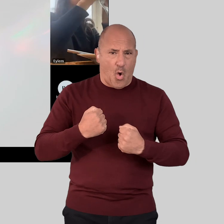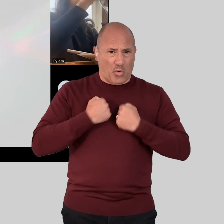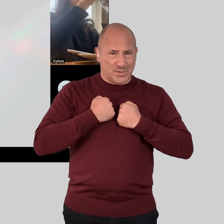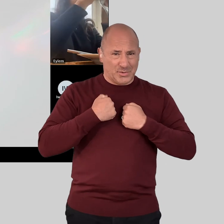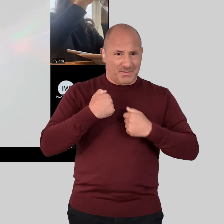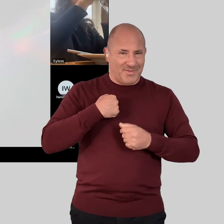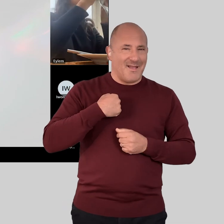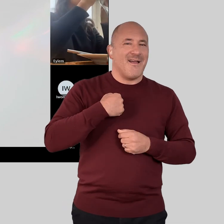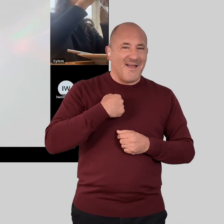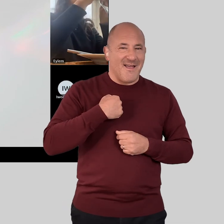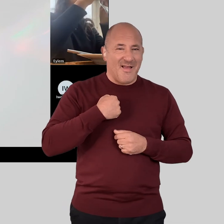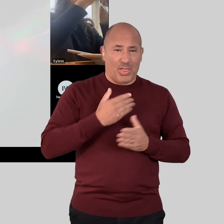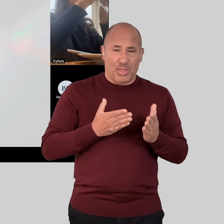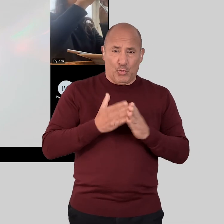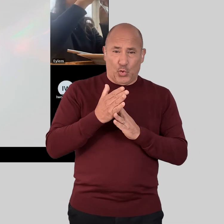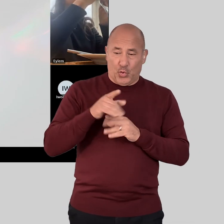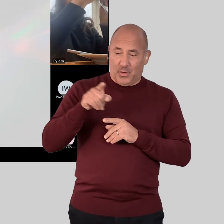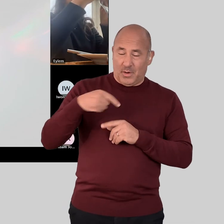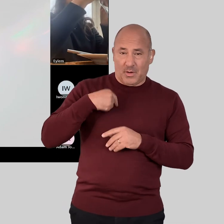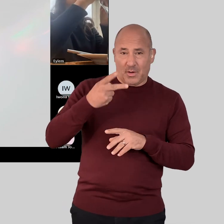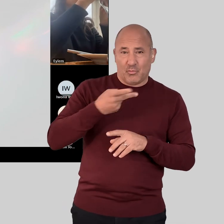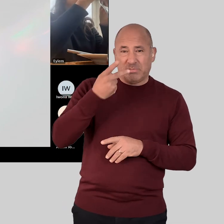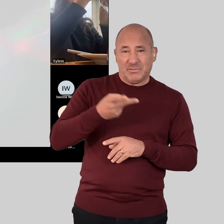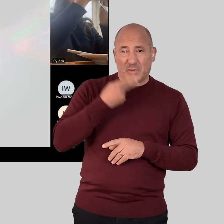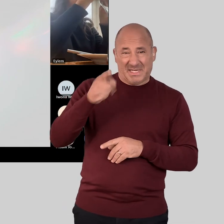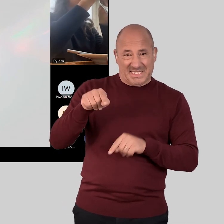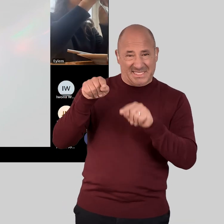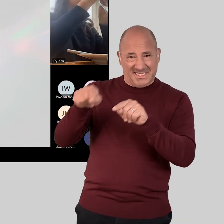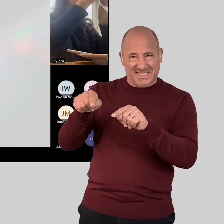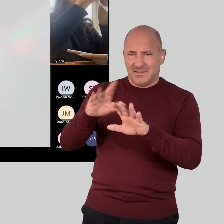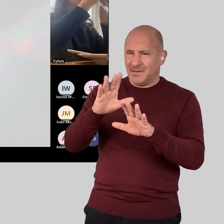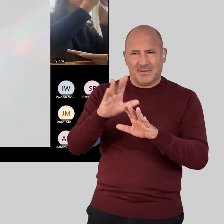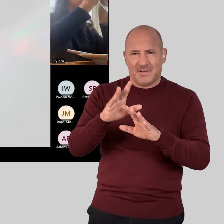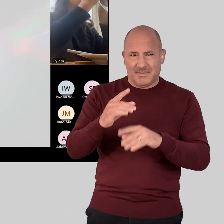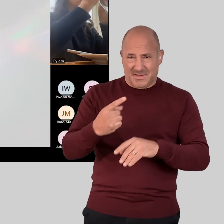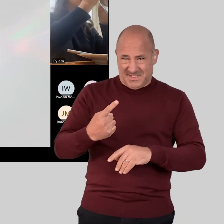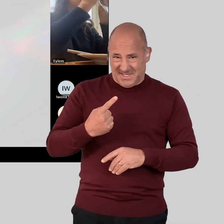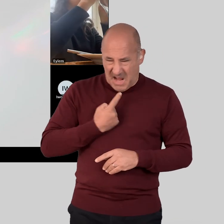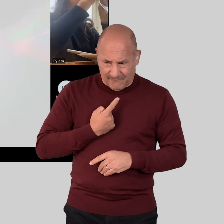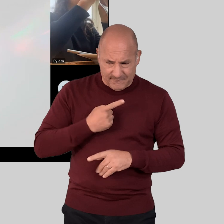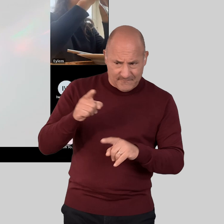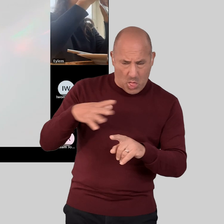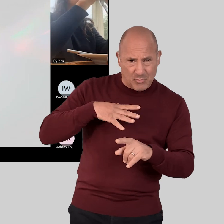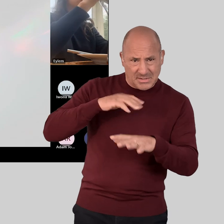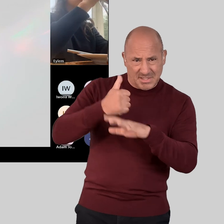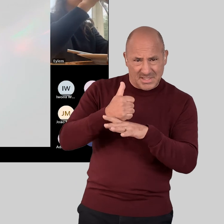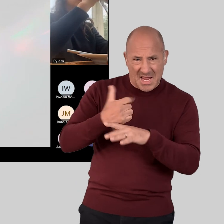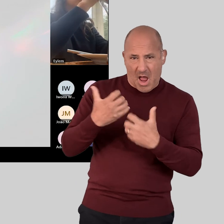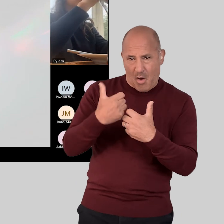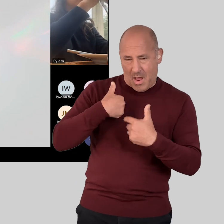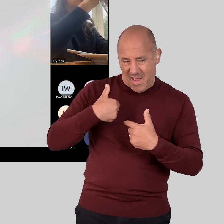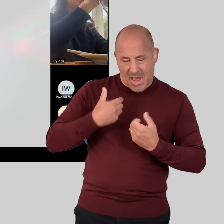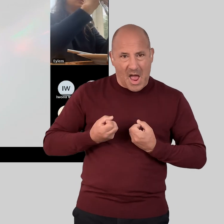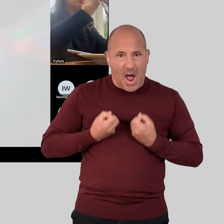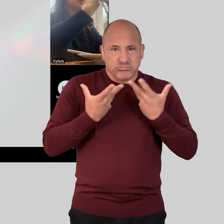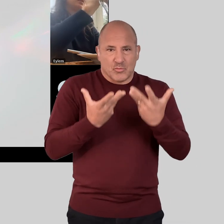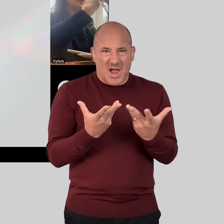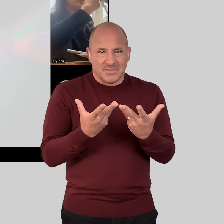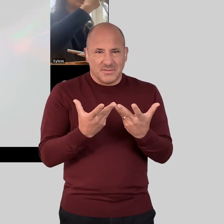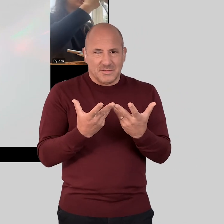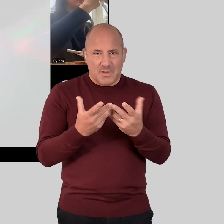got a form that is already established, and so your sense of ownership doesn't come from repeating that established form,